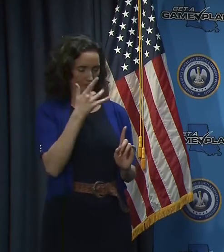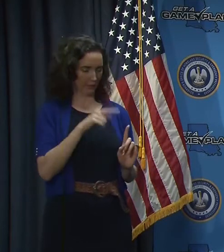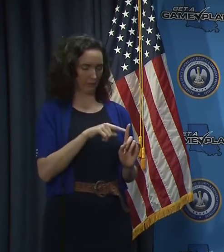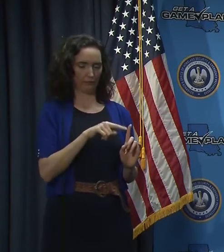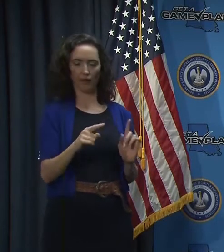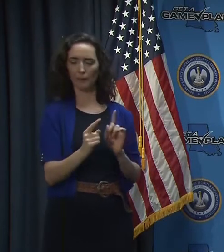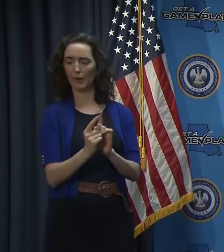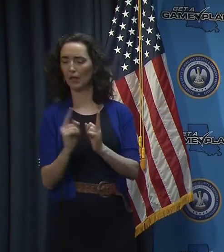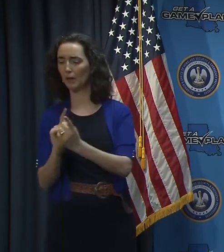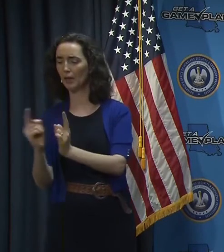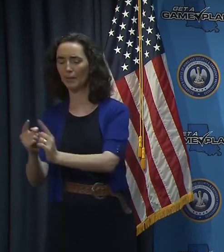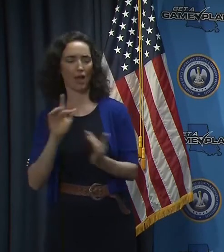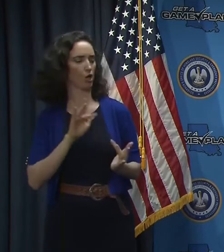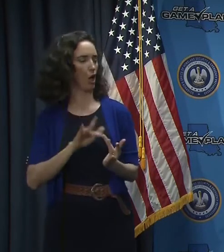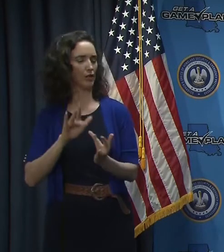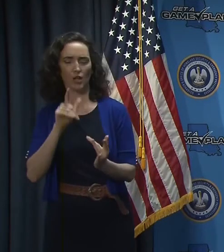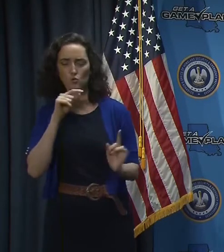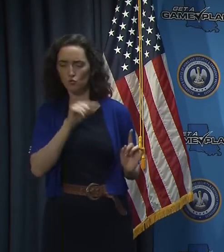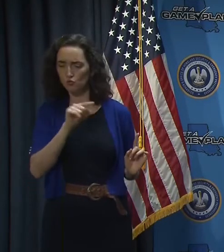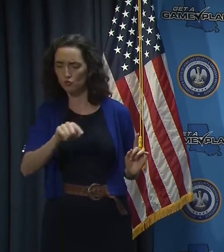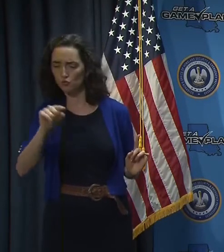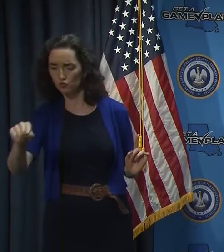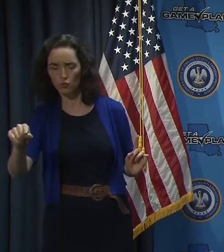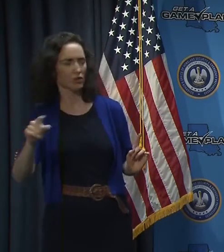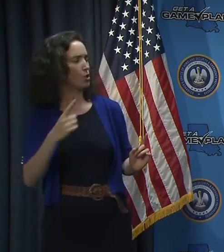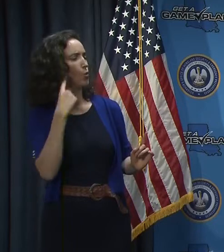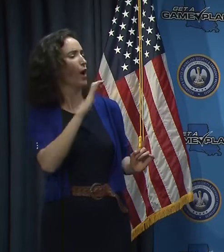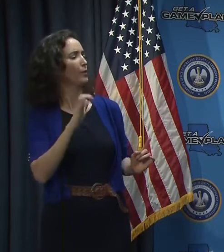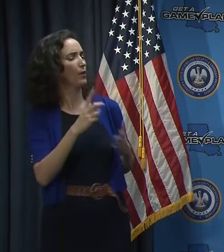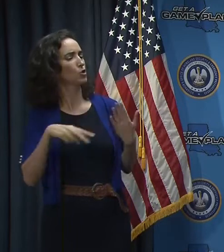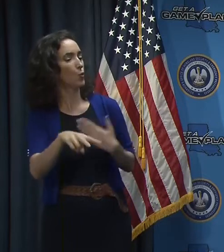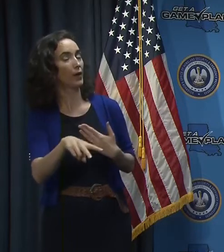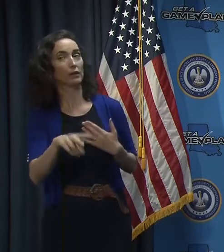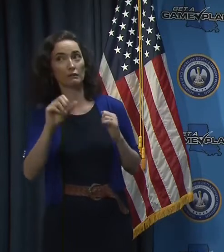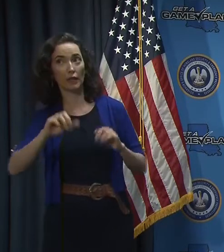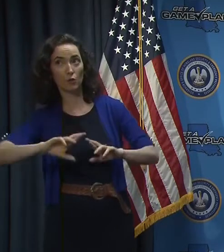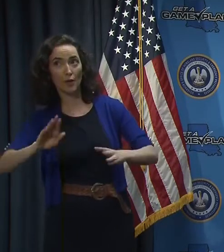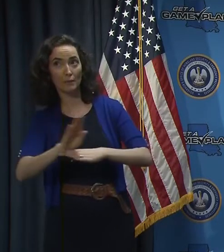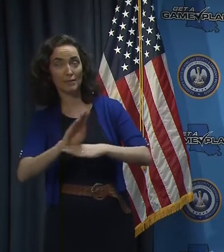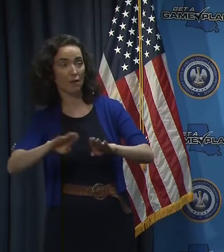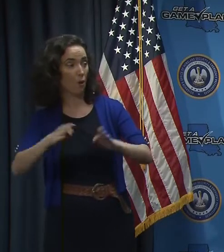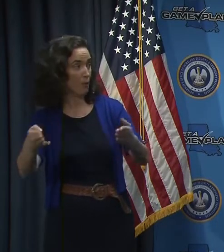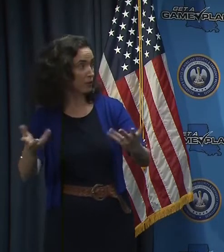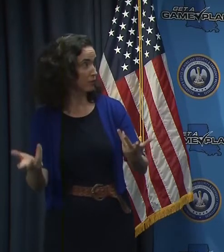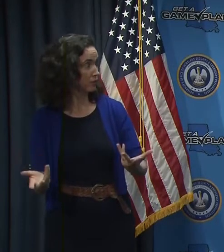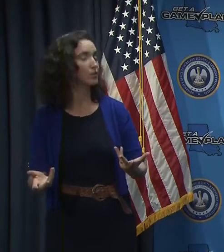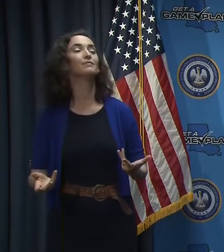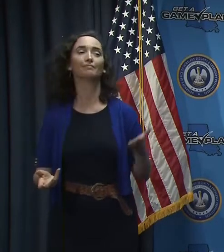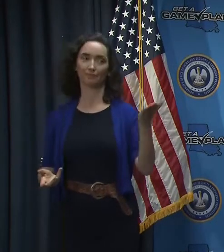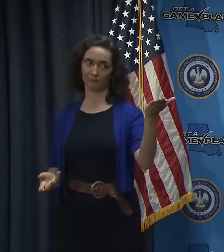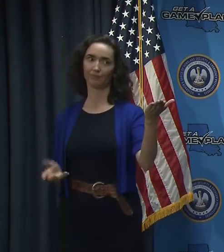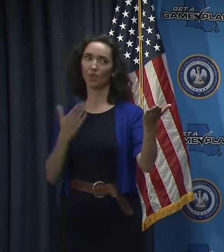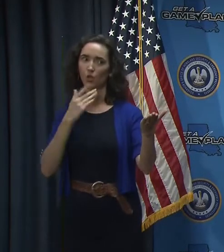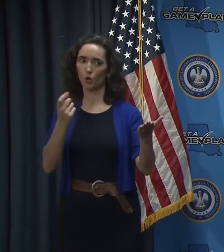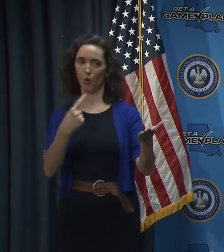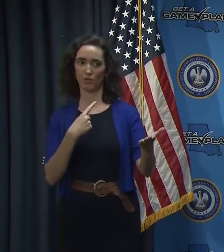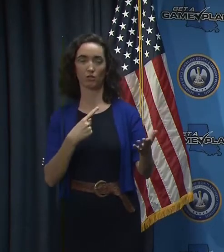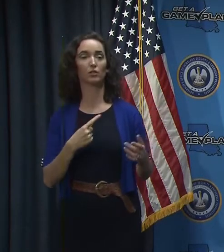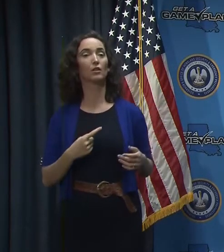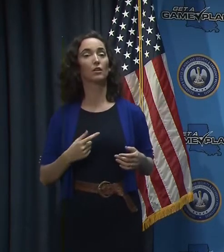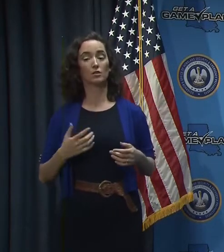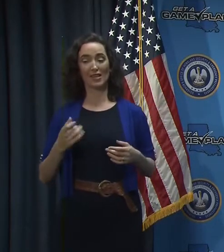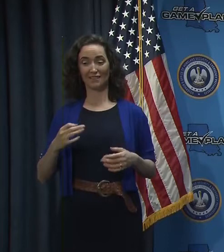can reopen more safely? So that's a great question, because that's the other thing that a little bit of time also gives us, time to see these improvements,